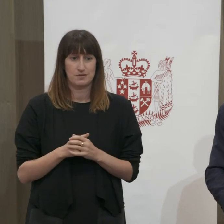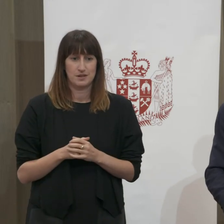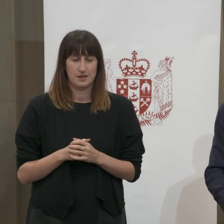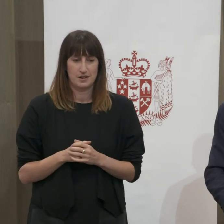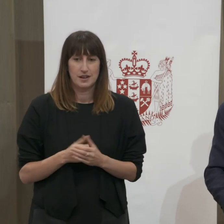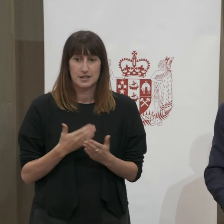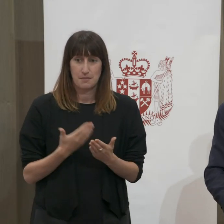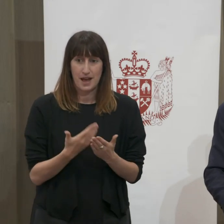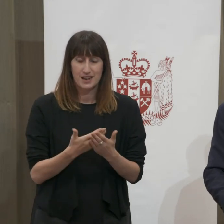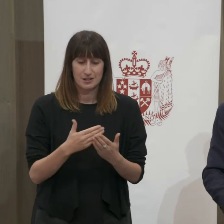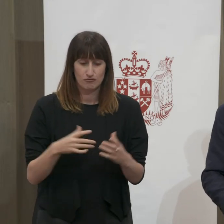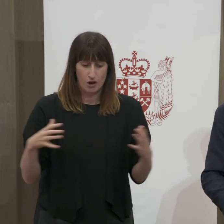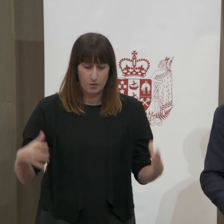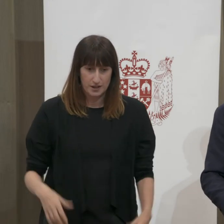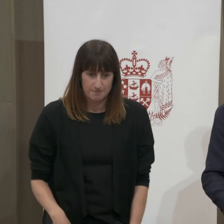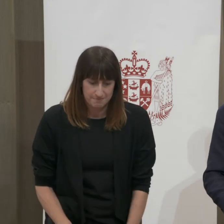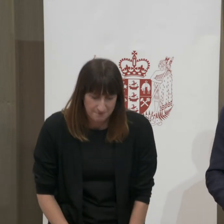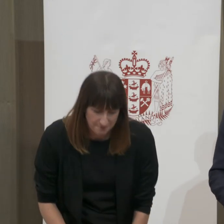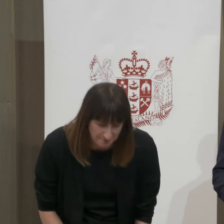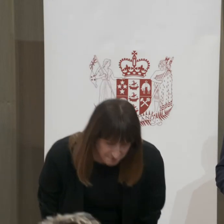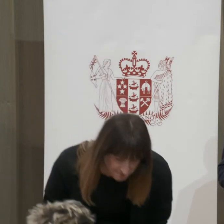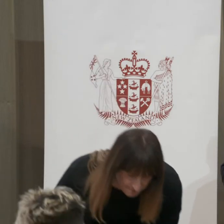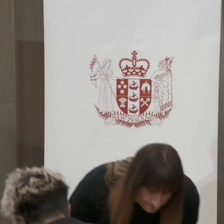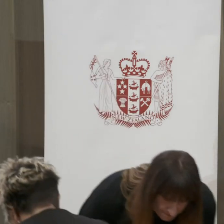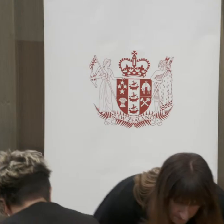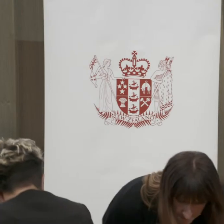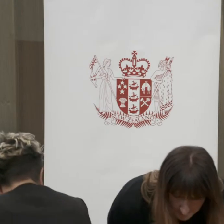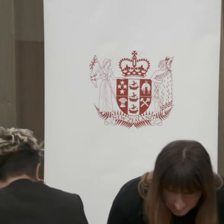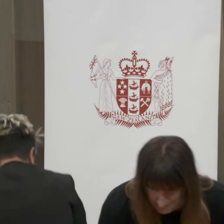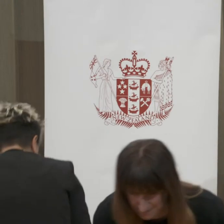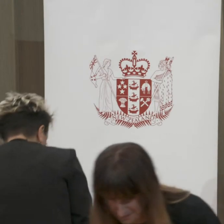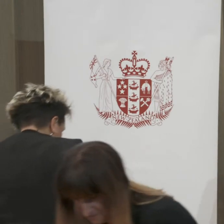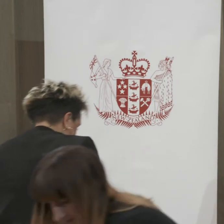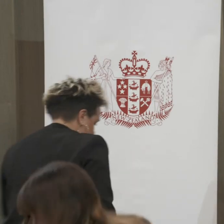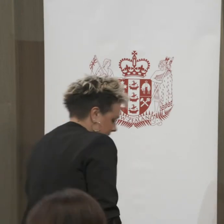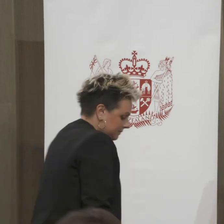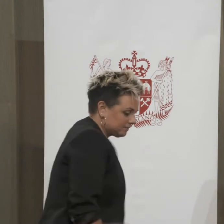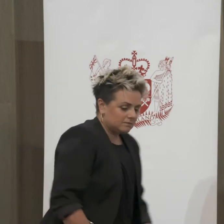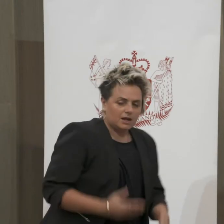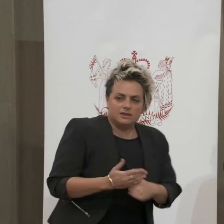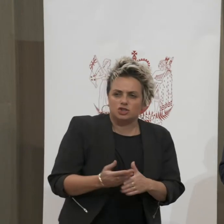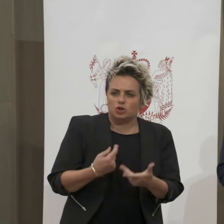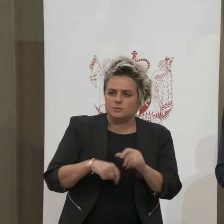growing. Patient needs are getting more complex and the job is getting harder.